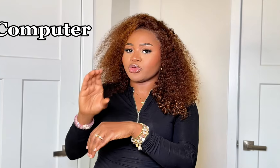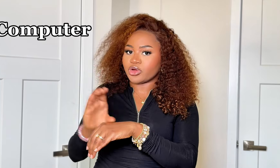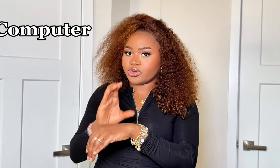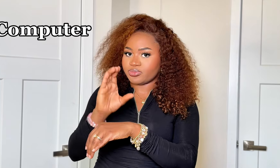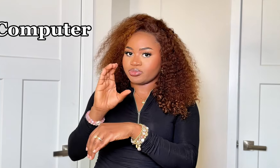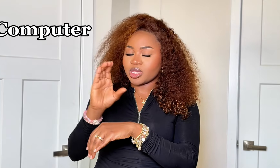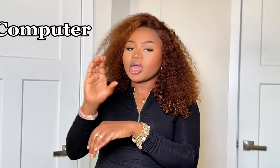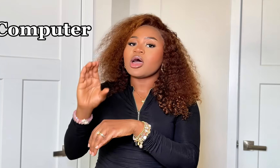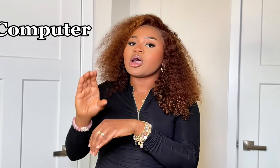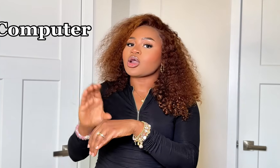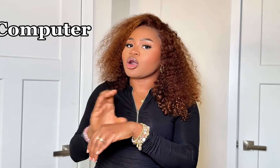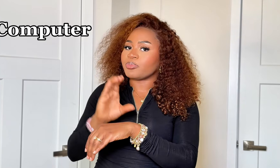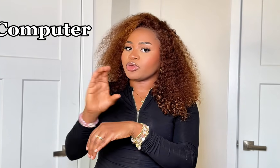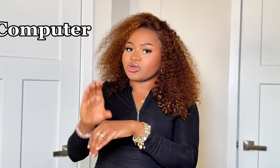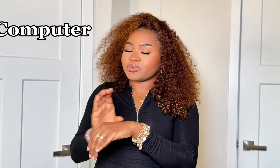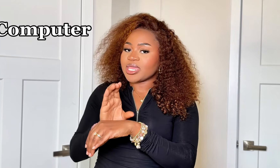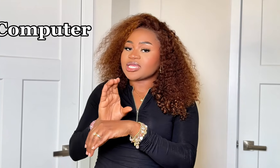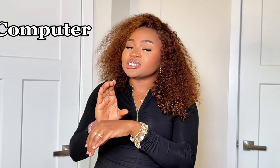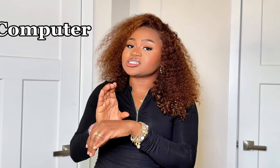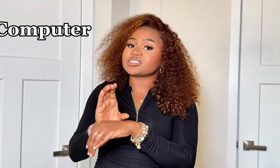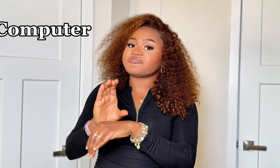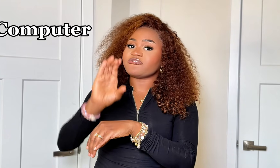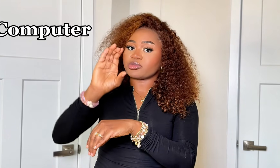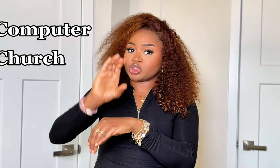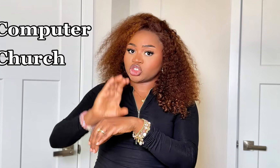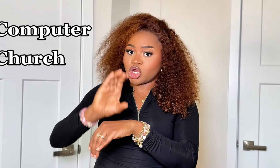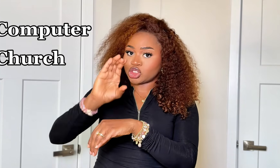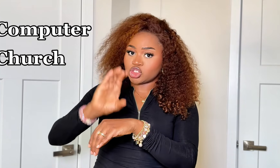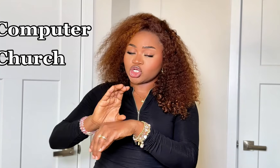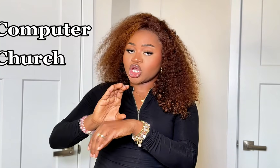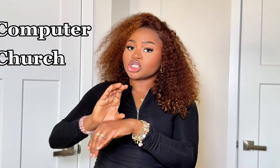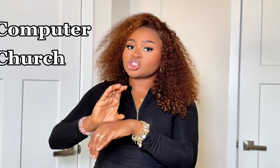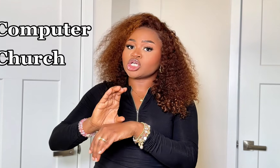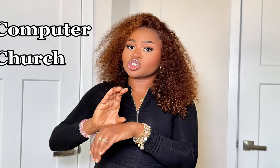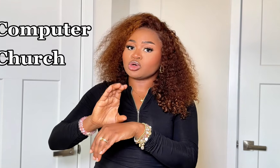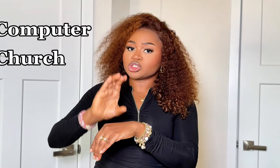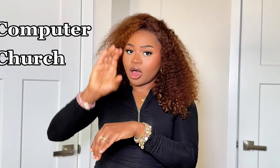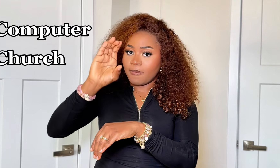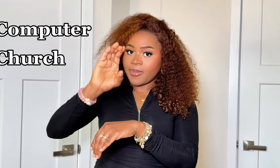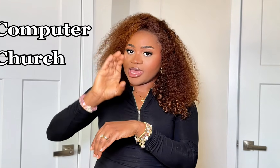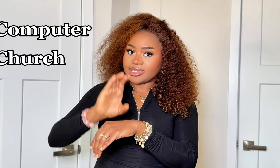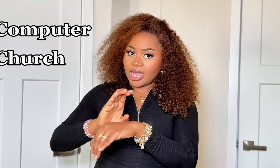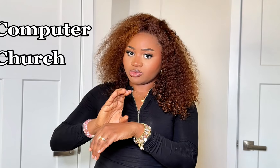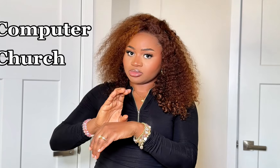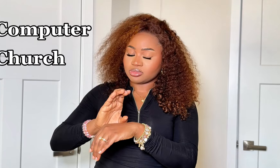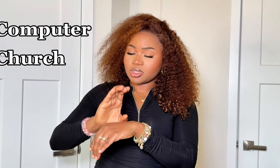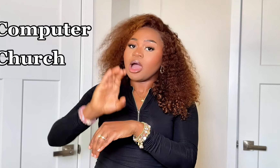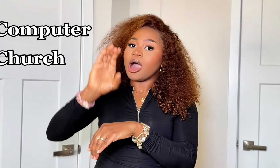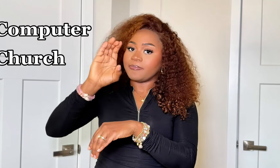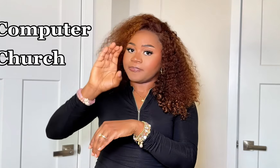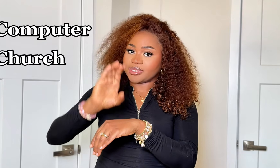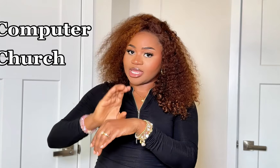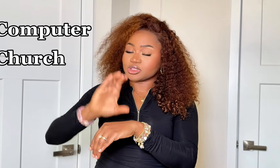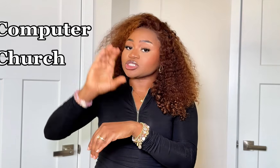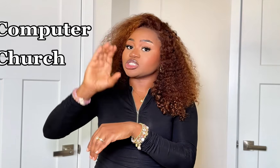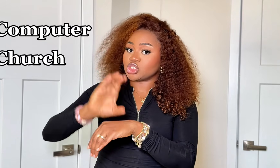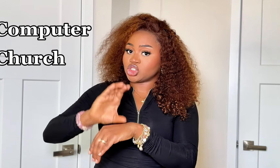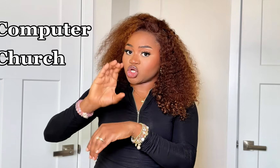Computer. Computer. This is different from church. Church goes up and down. Up and down. So this is